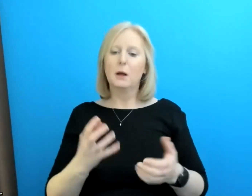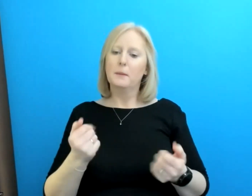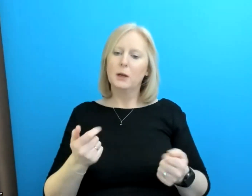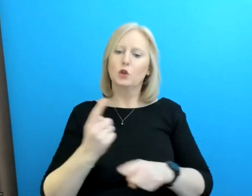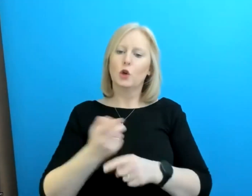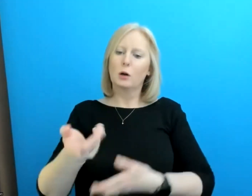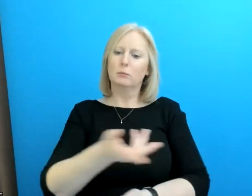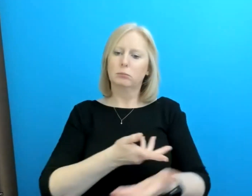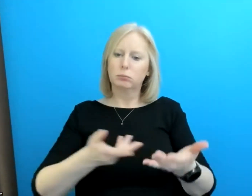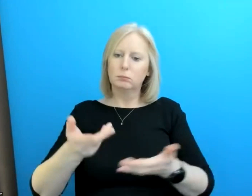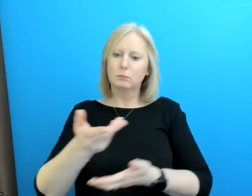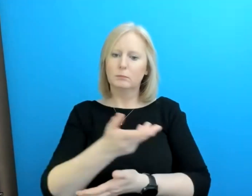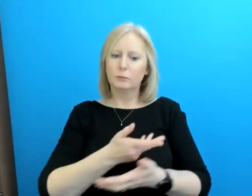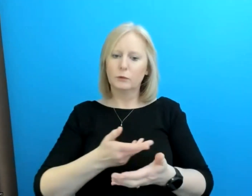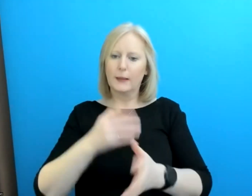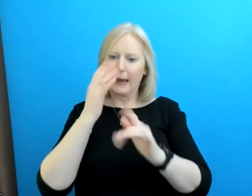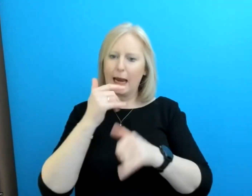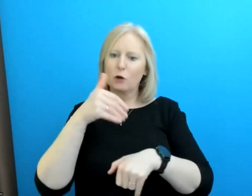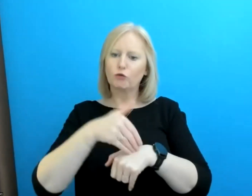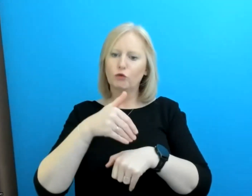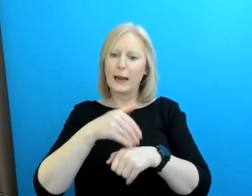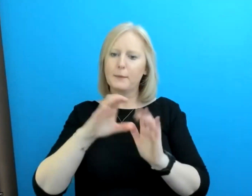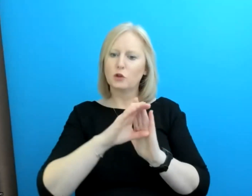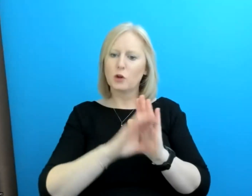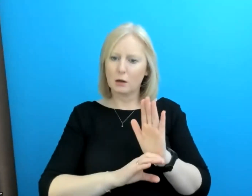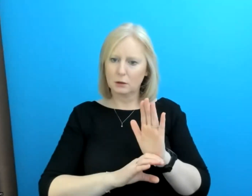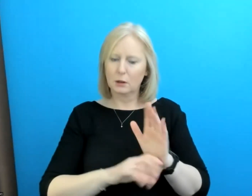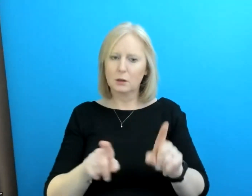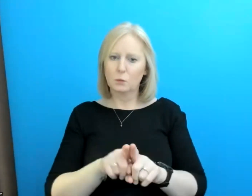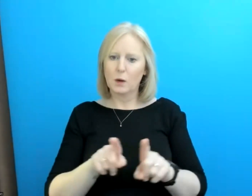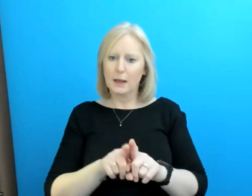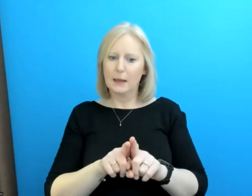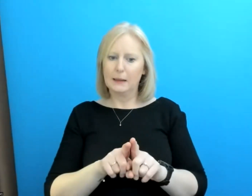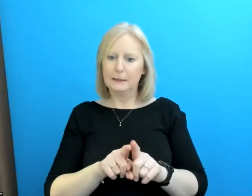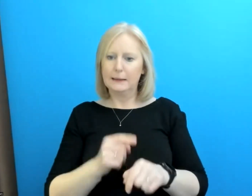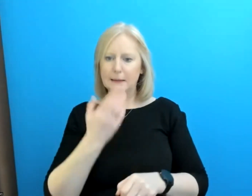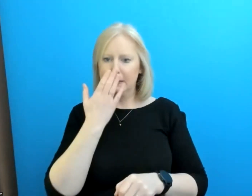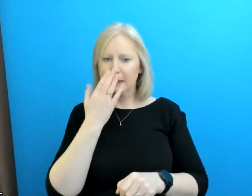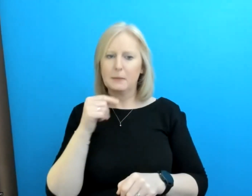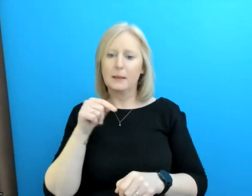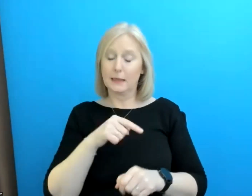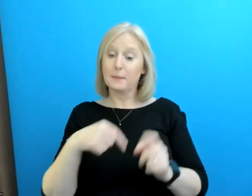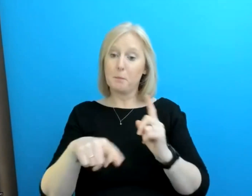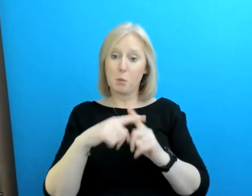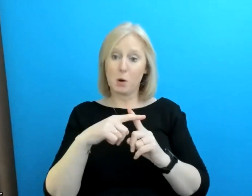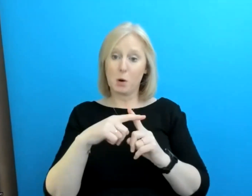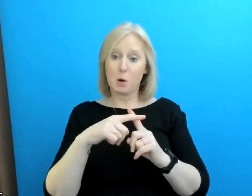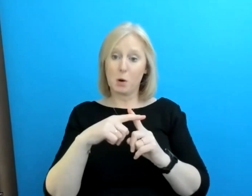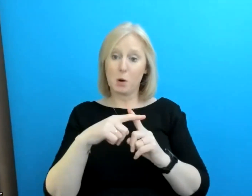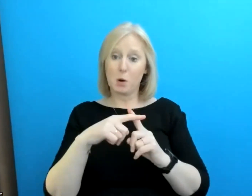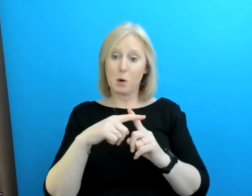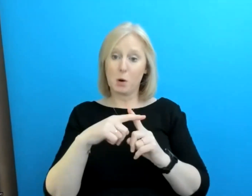around the hate crime charter. And I think generally it's seen as a positive project,